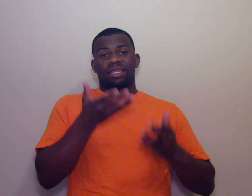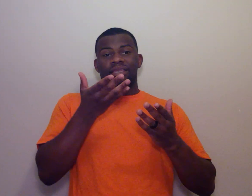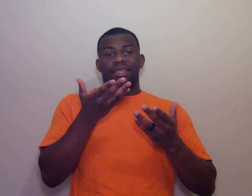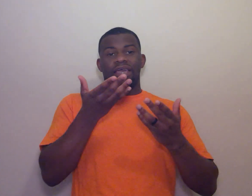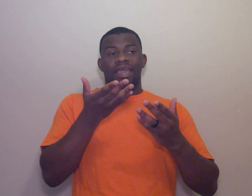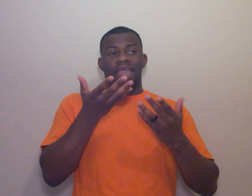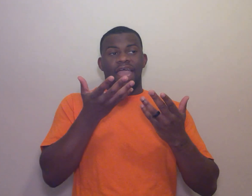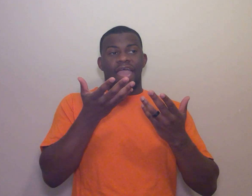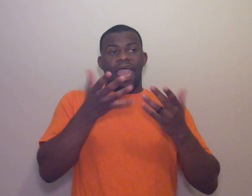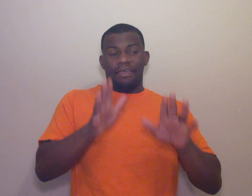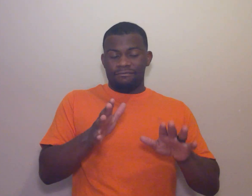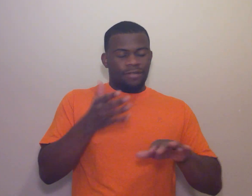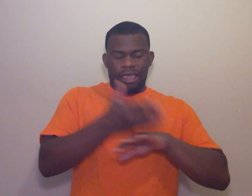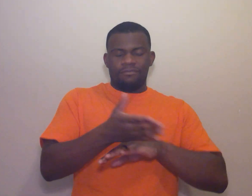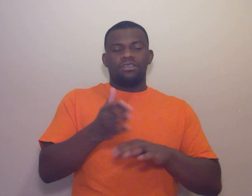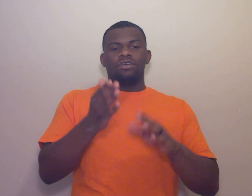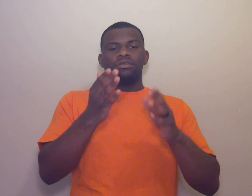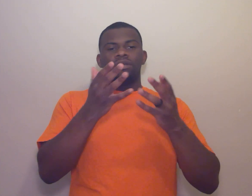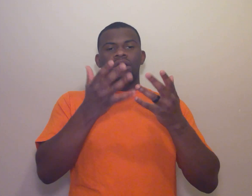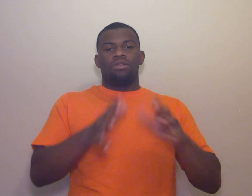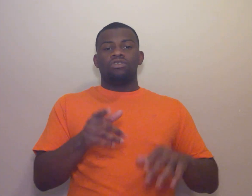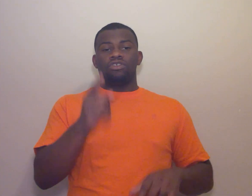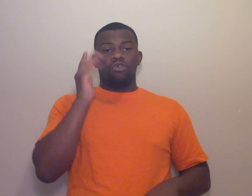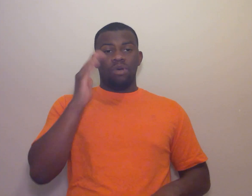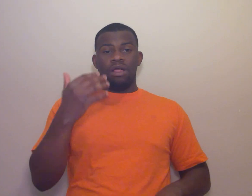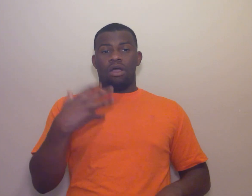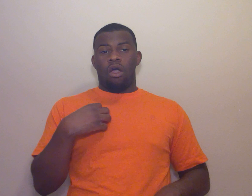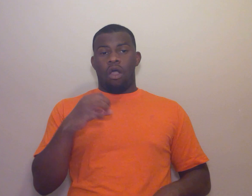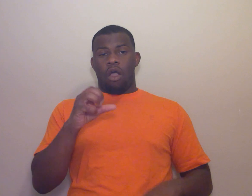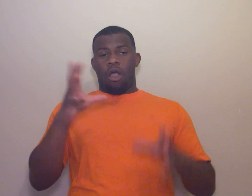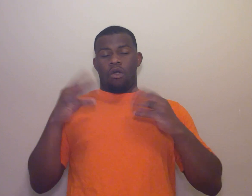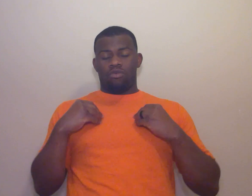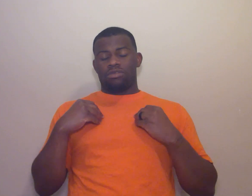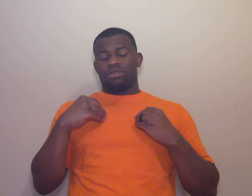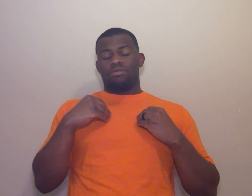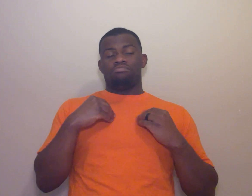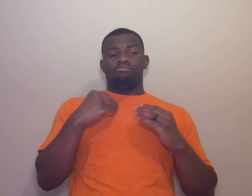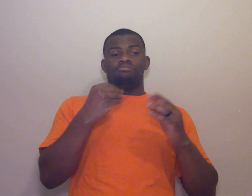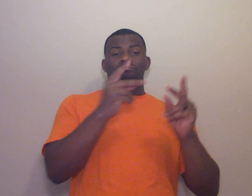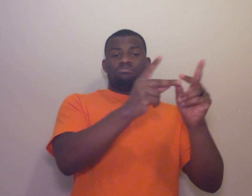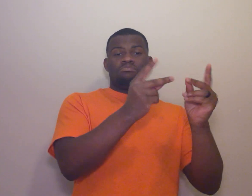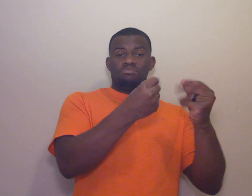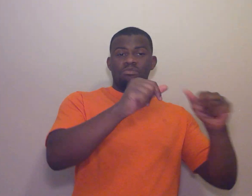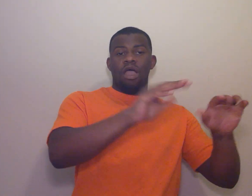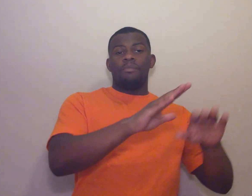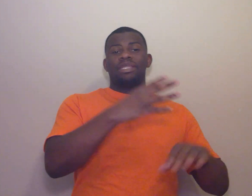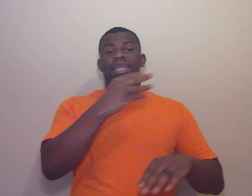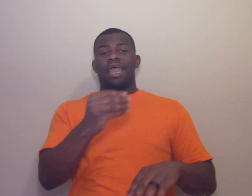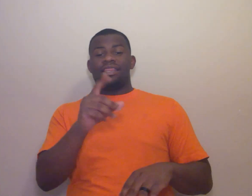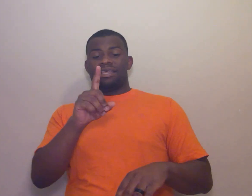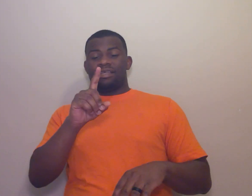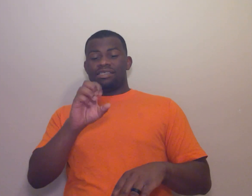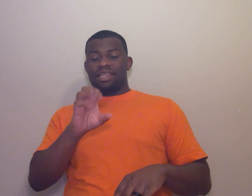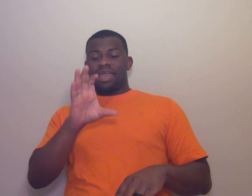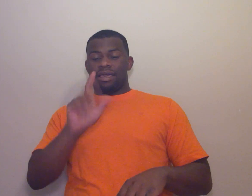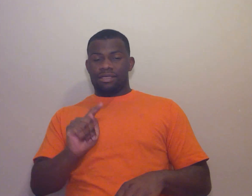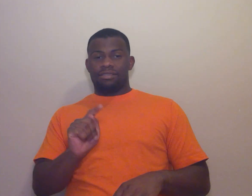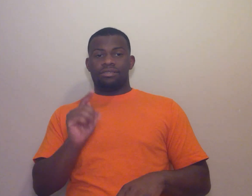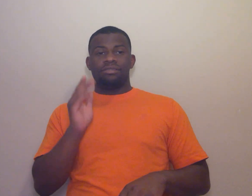own the property, but you'll also own the debt or the mortgage. The mortgage will be on in your name as well. So